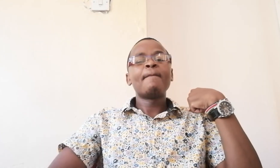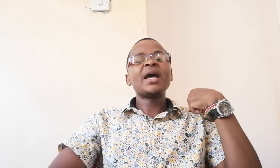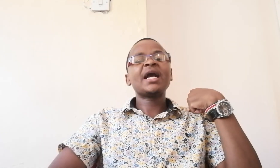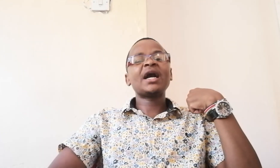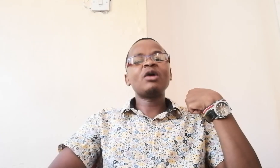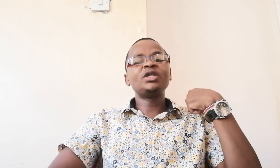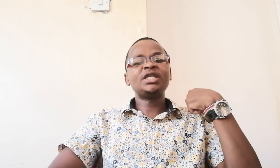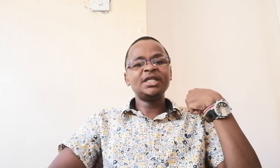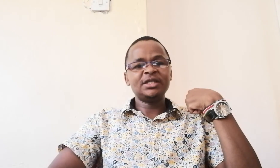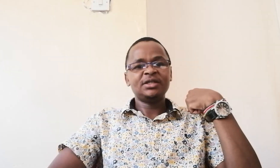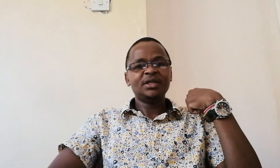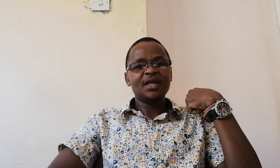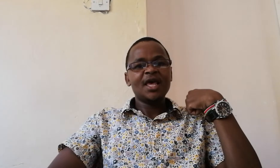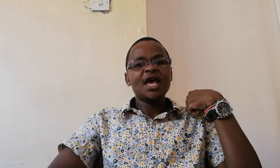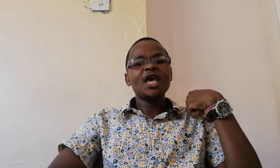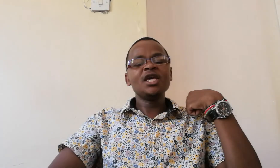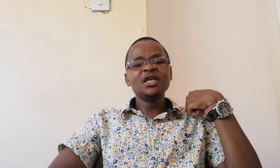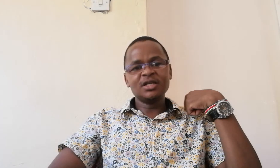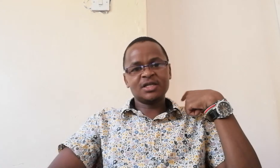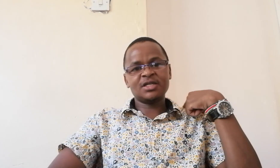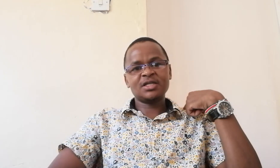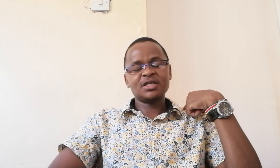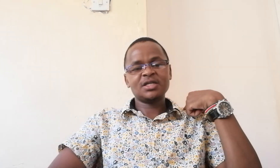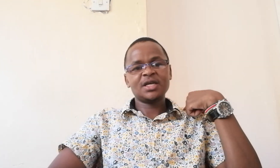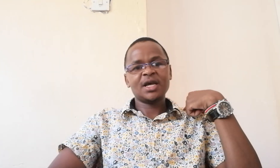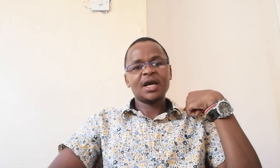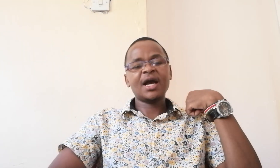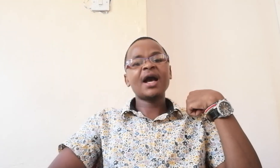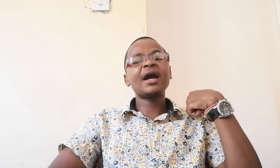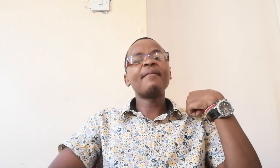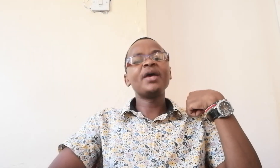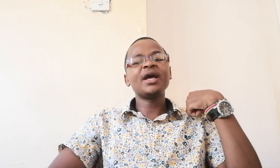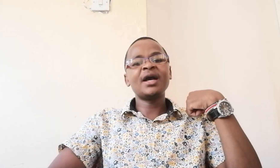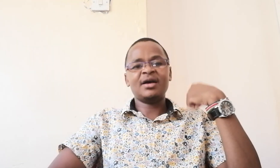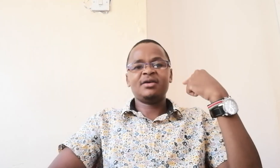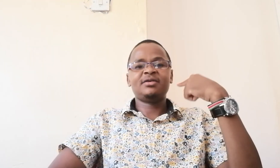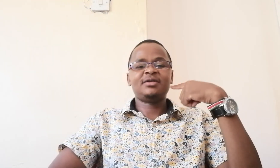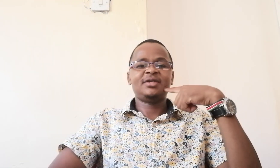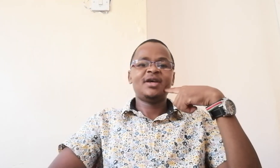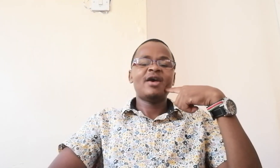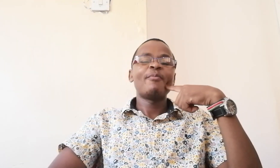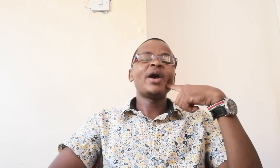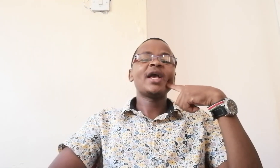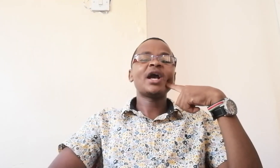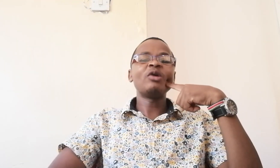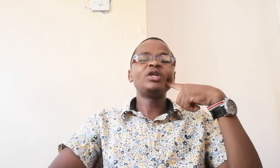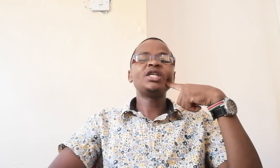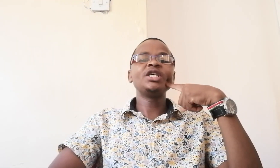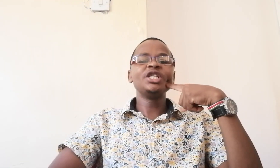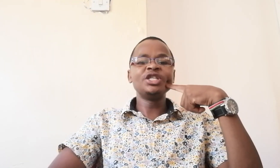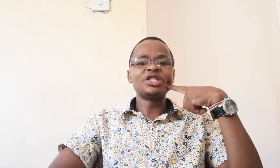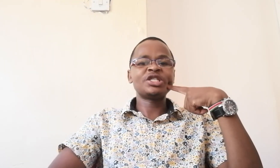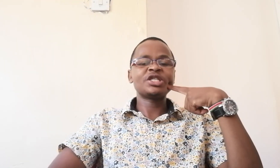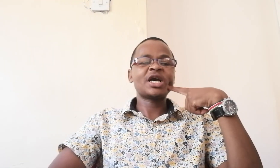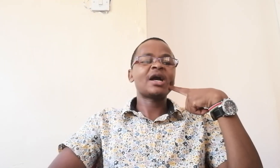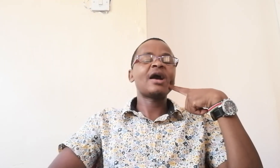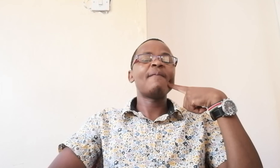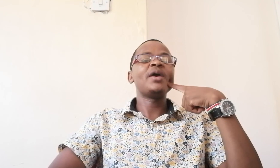my county is Kakamega. My county is